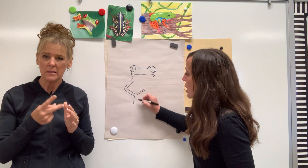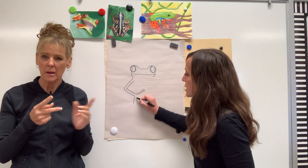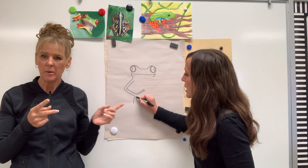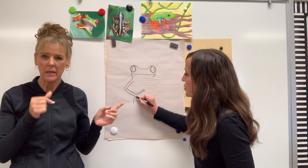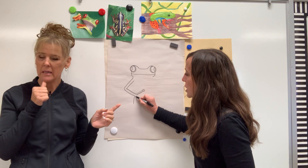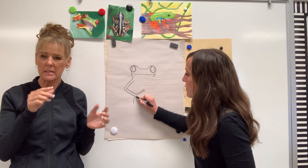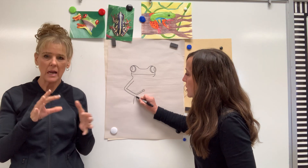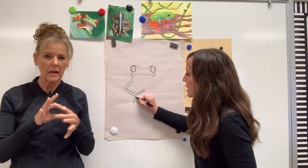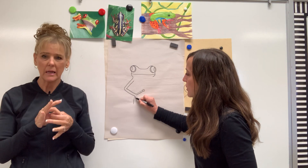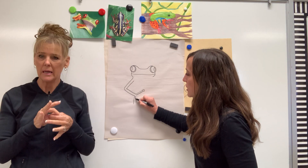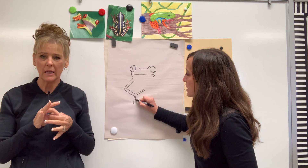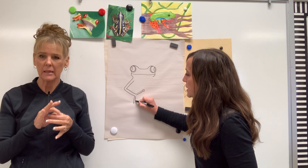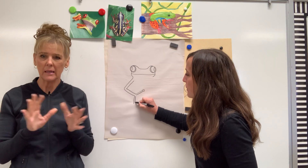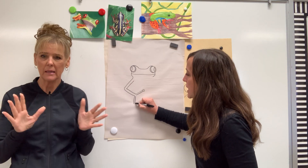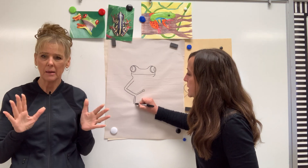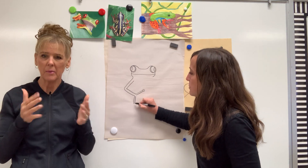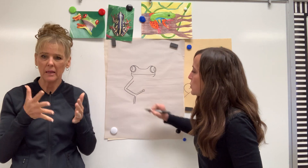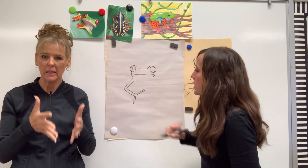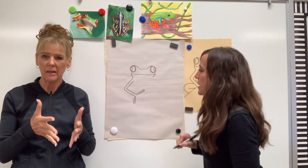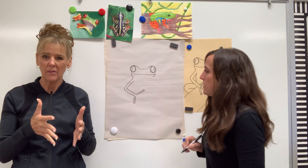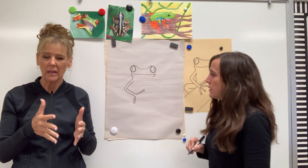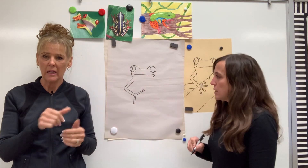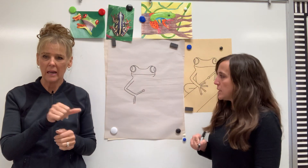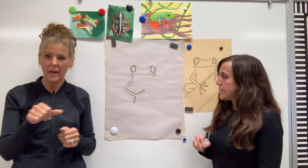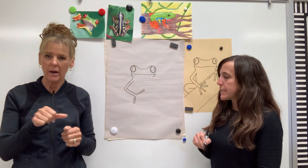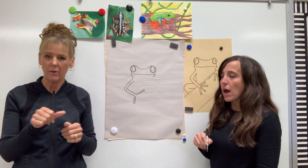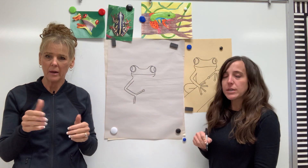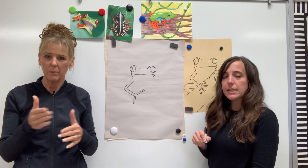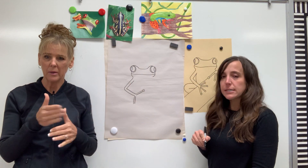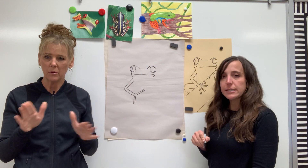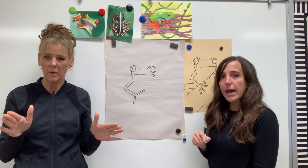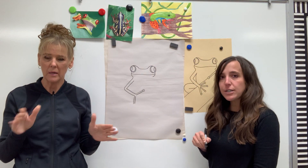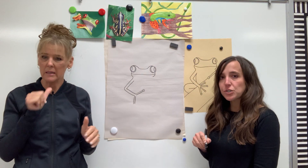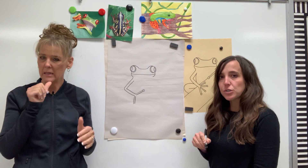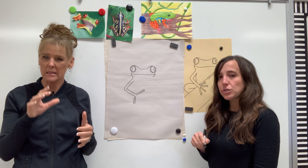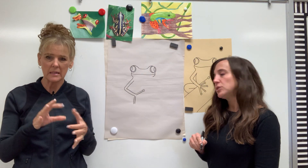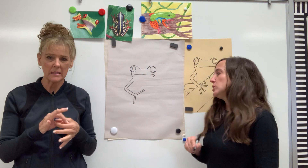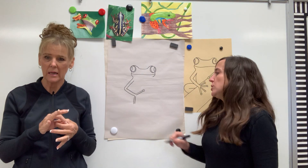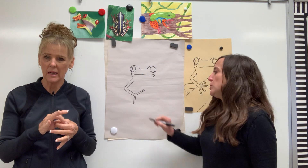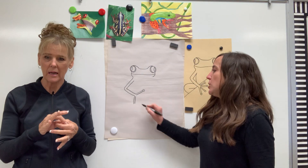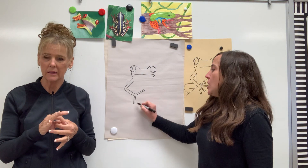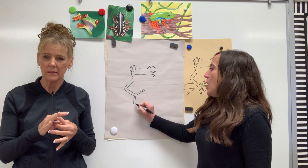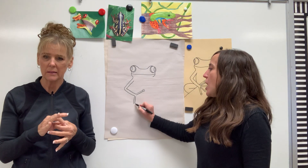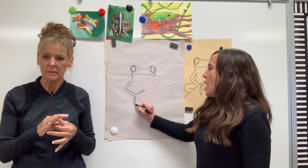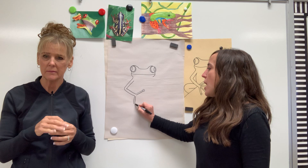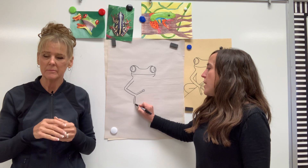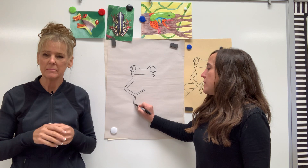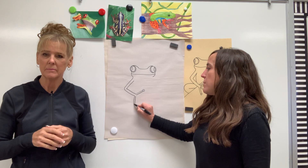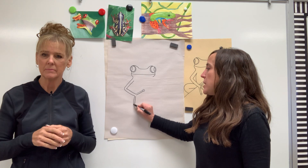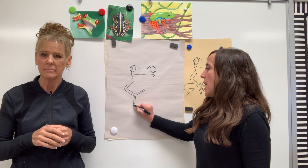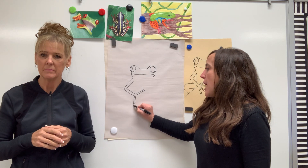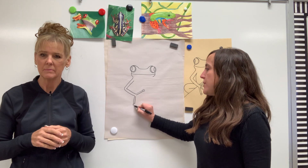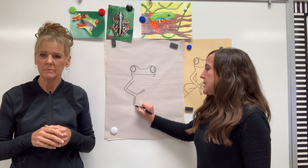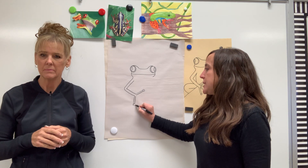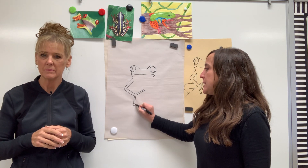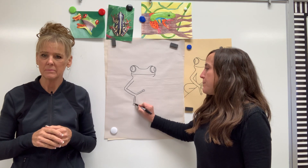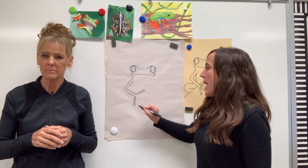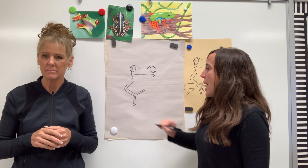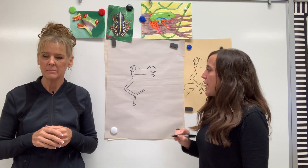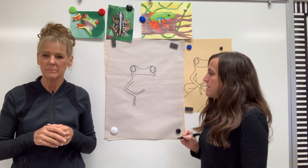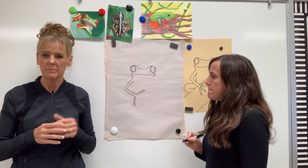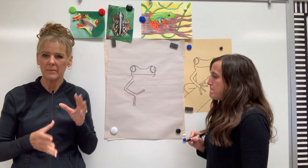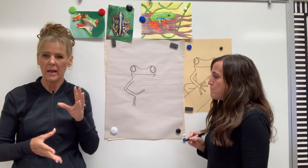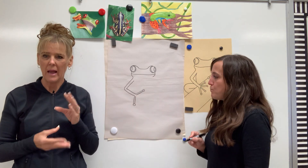look, it's not touching. I'm gonna leave a little space in between. See how it doesn't touch? And then I'm gonna add that